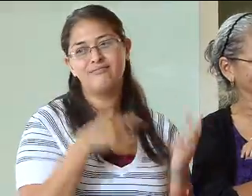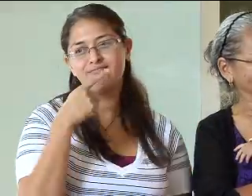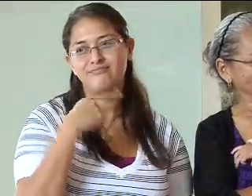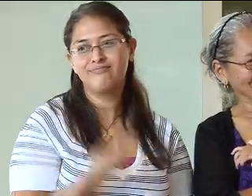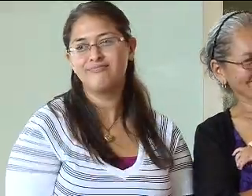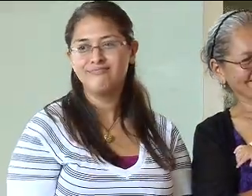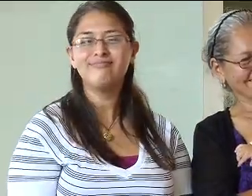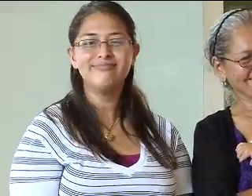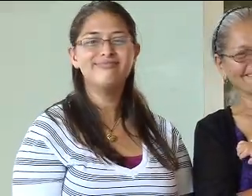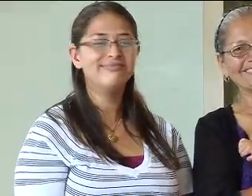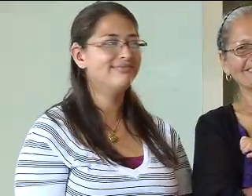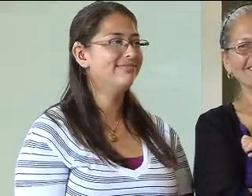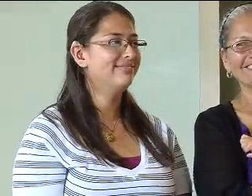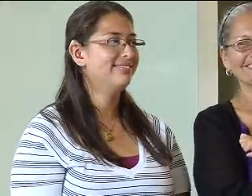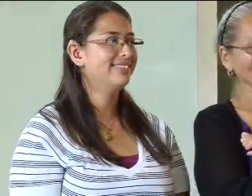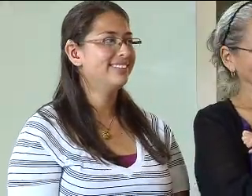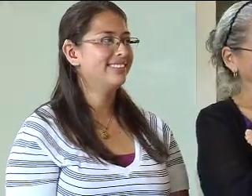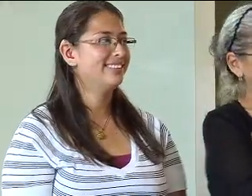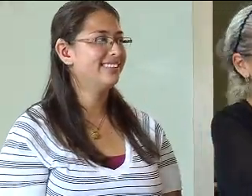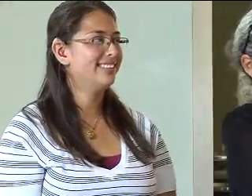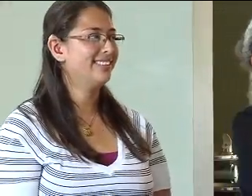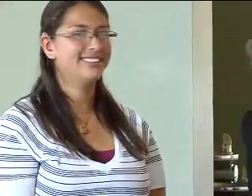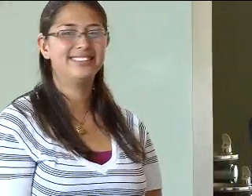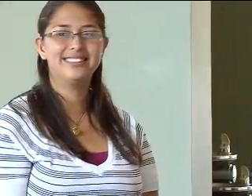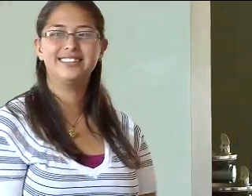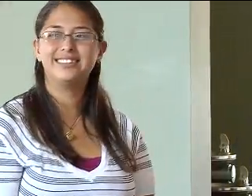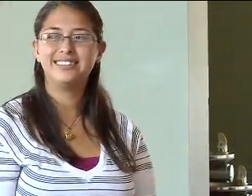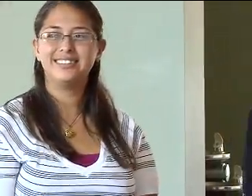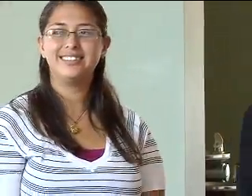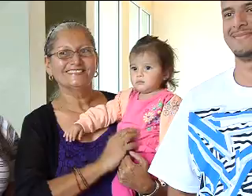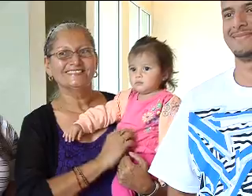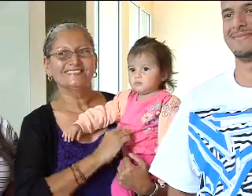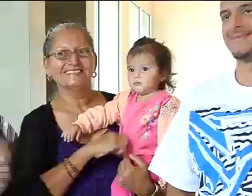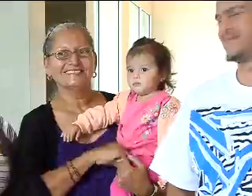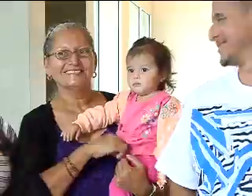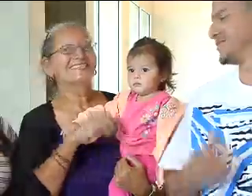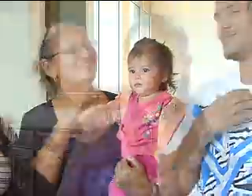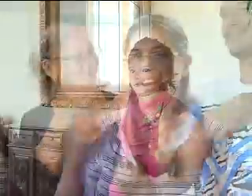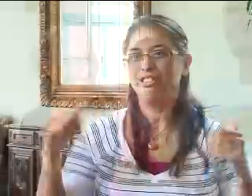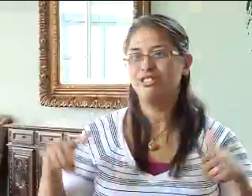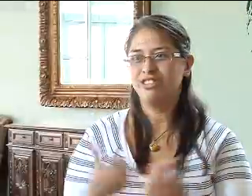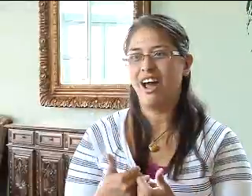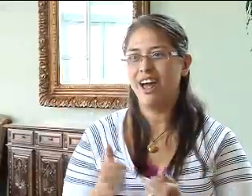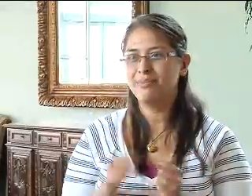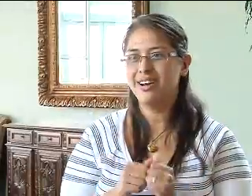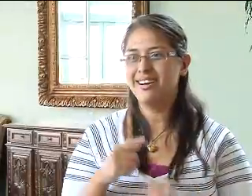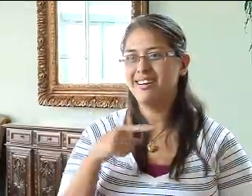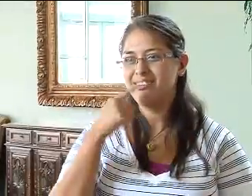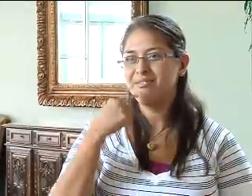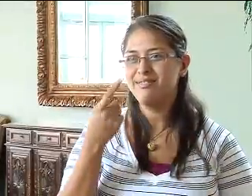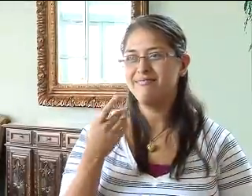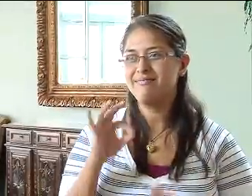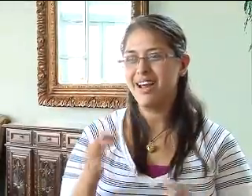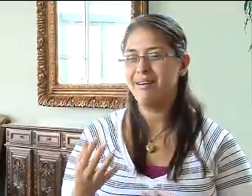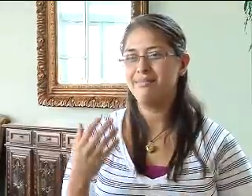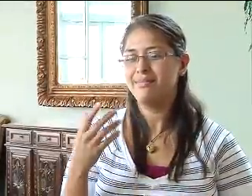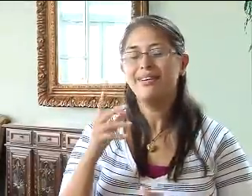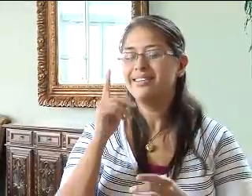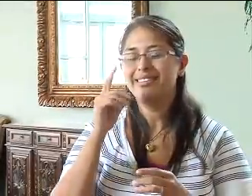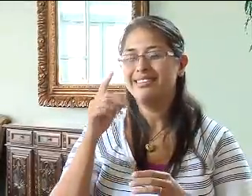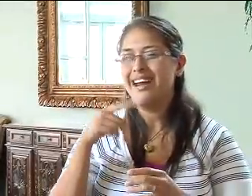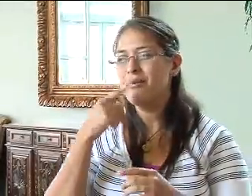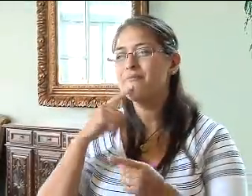profoundly deaf, but her entire family also suffers from the same disability. I grew up with a lot of challenges